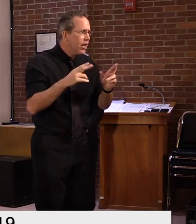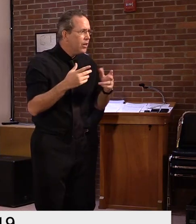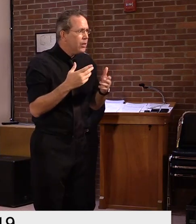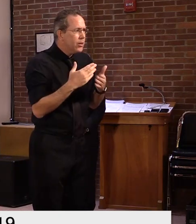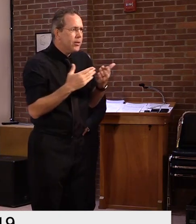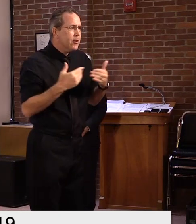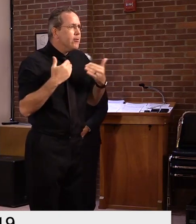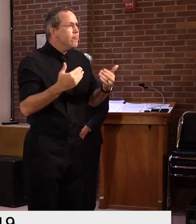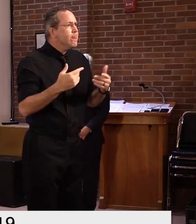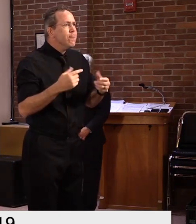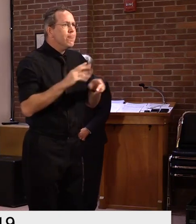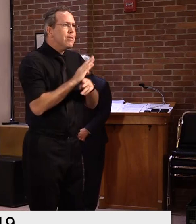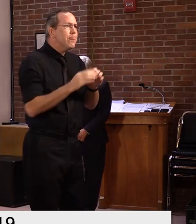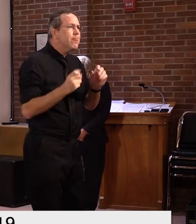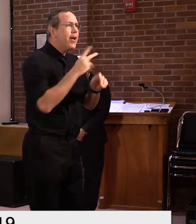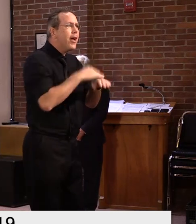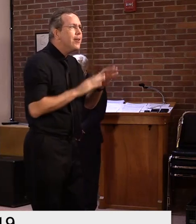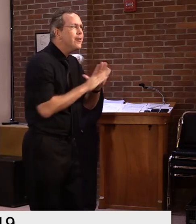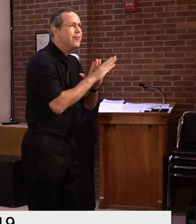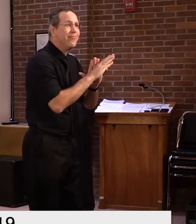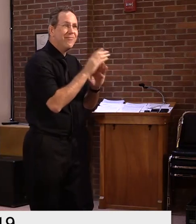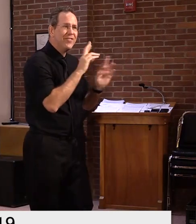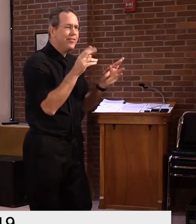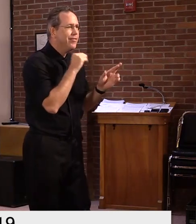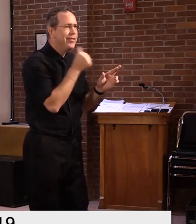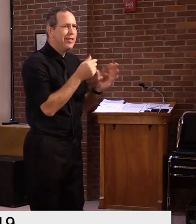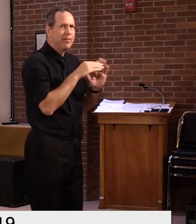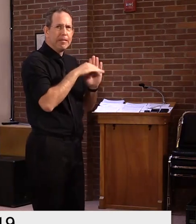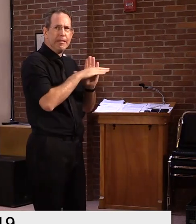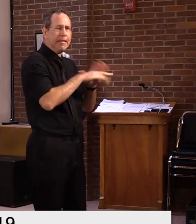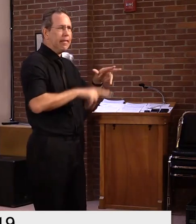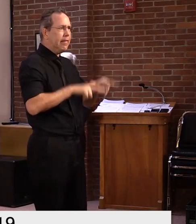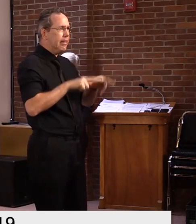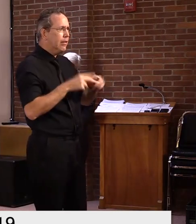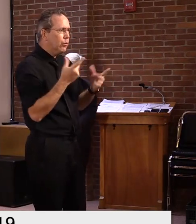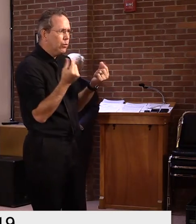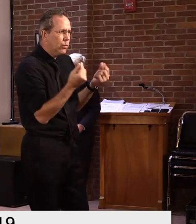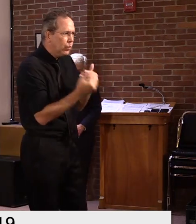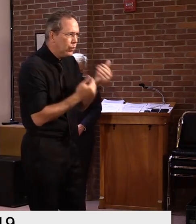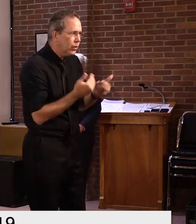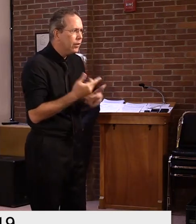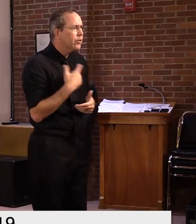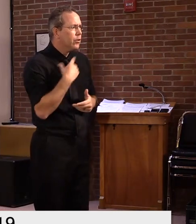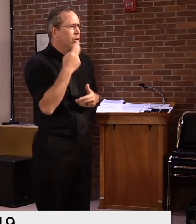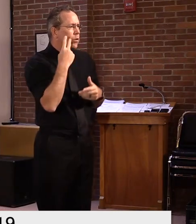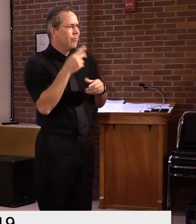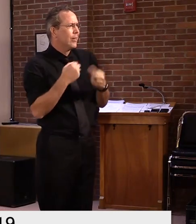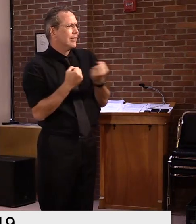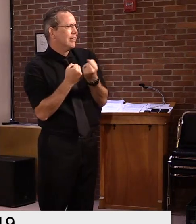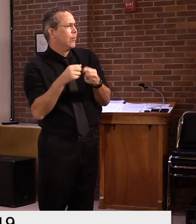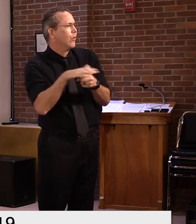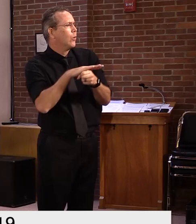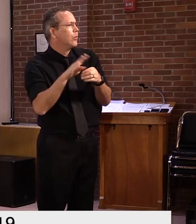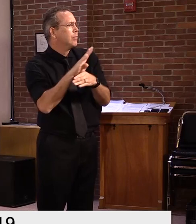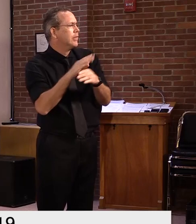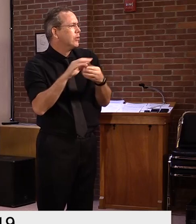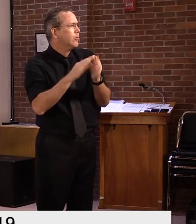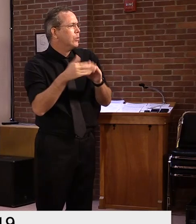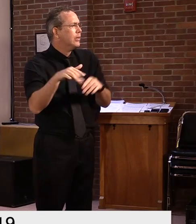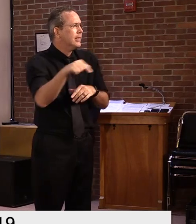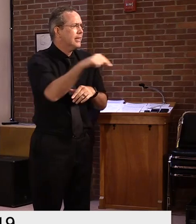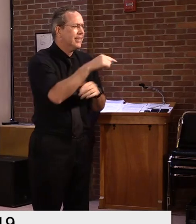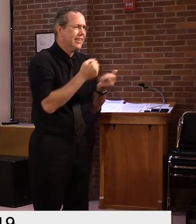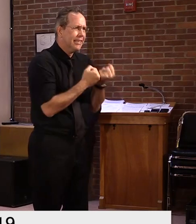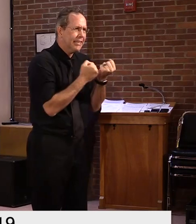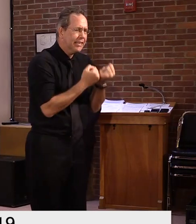virus poses and its lingering effects on our local communities. So we are taking what we've learned and